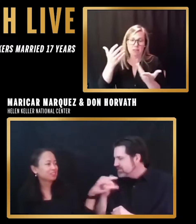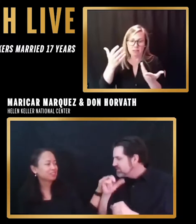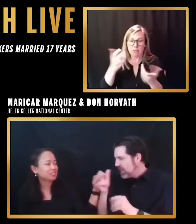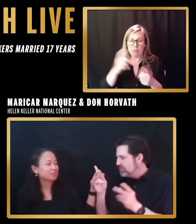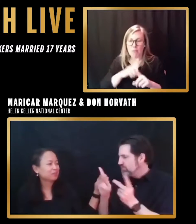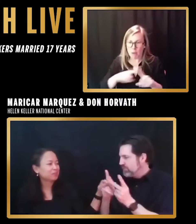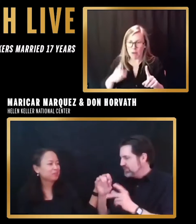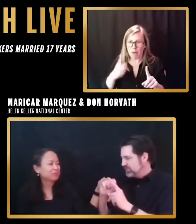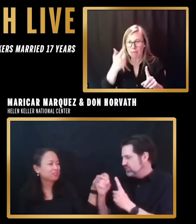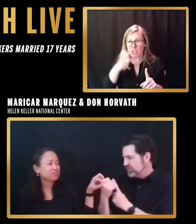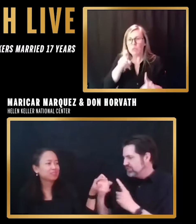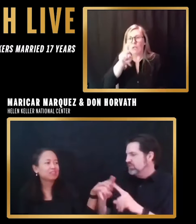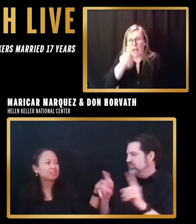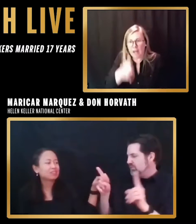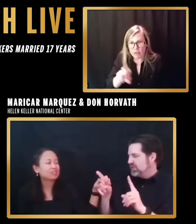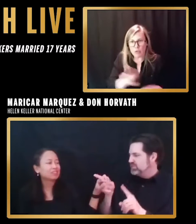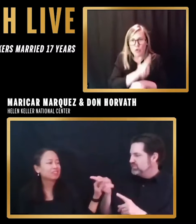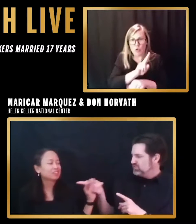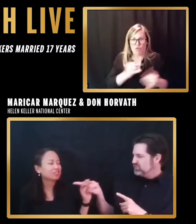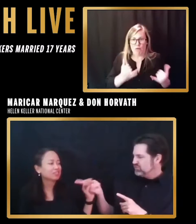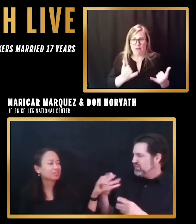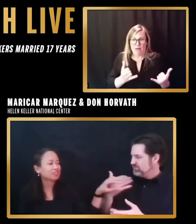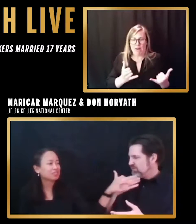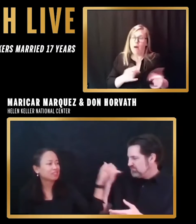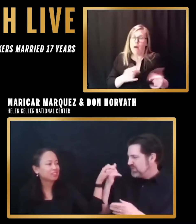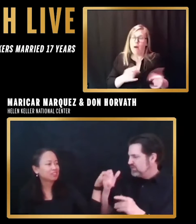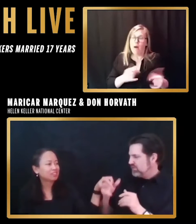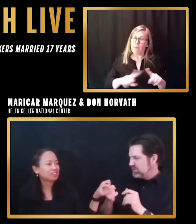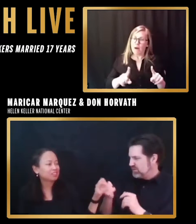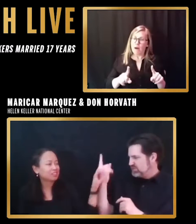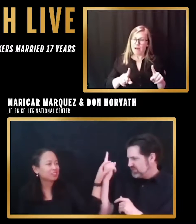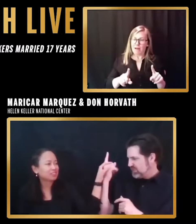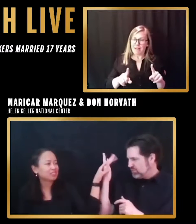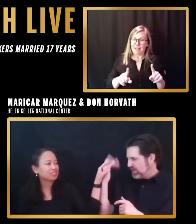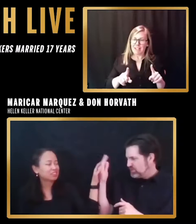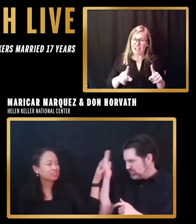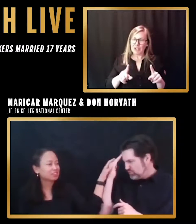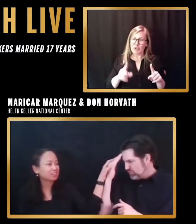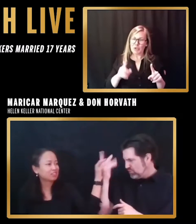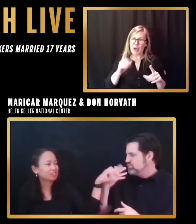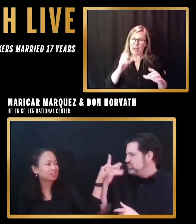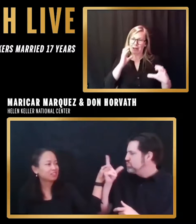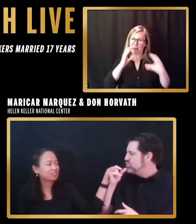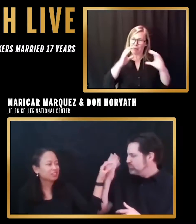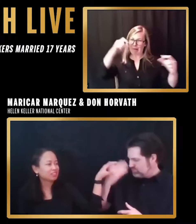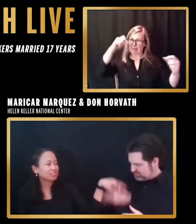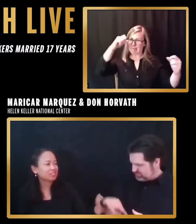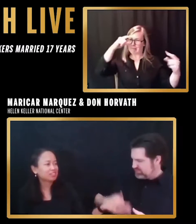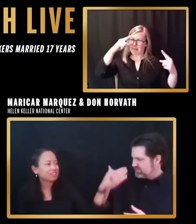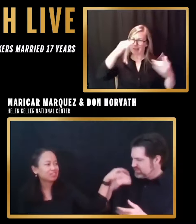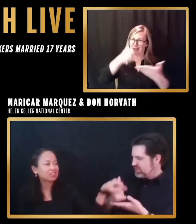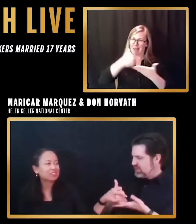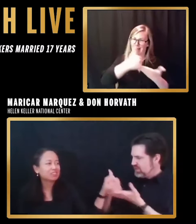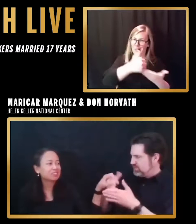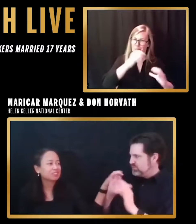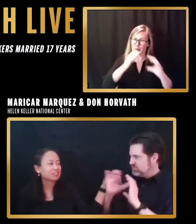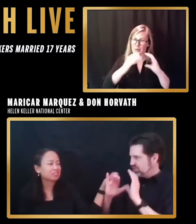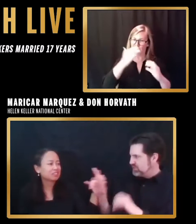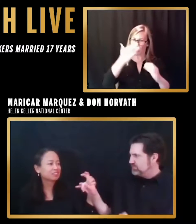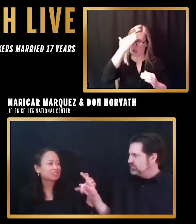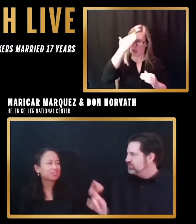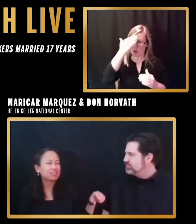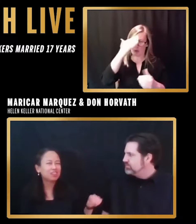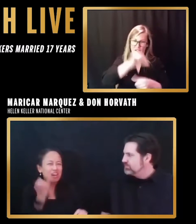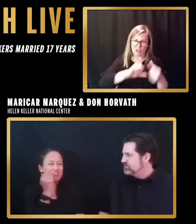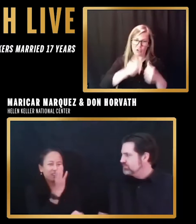make it, do you have a better understanding of each other because you know each other so well? Does that help the communication?